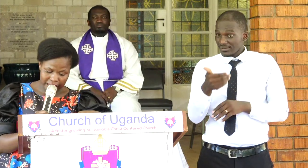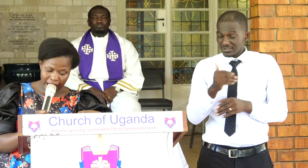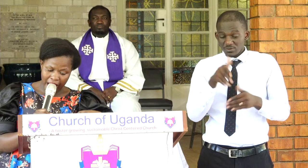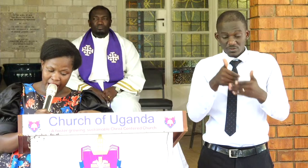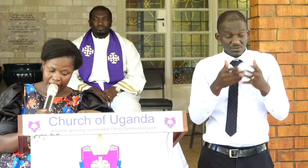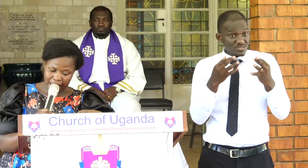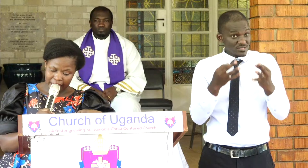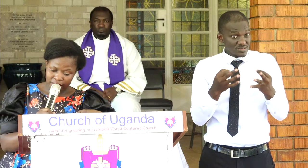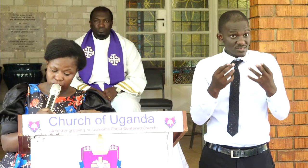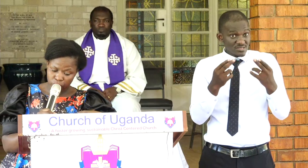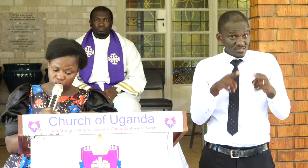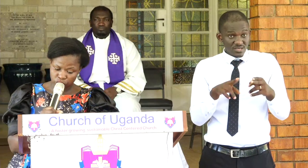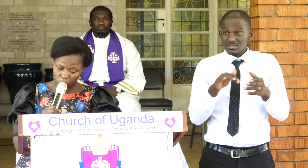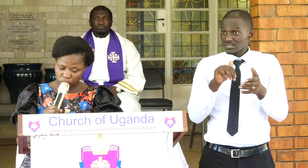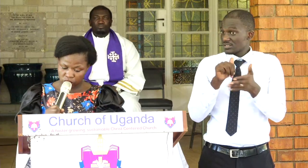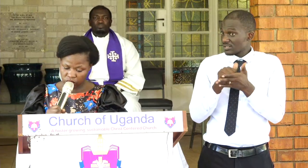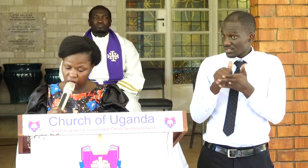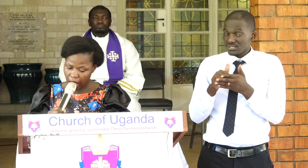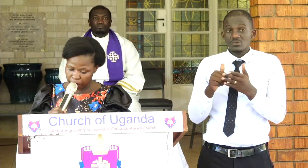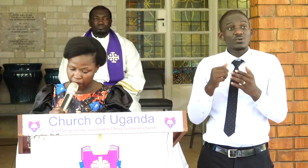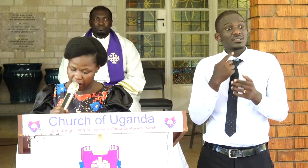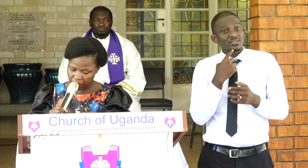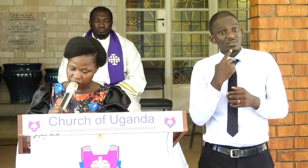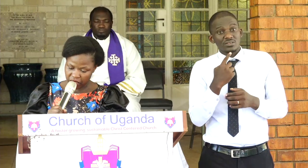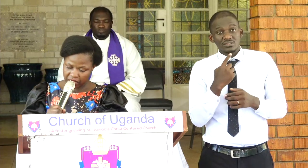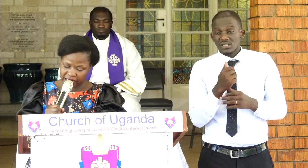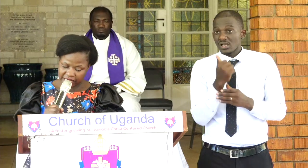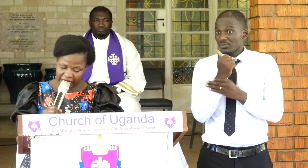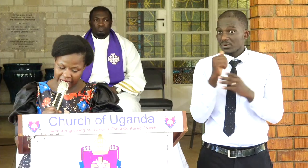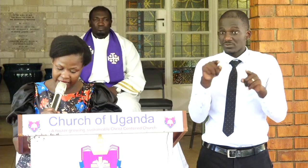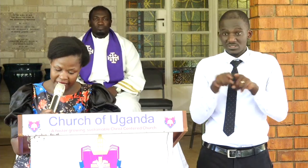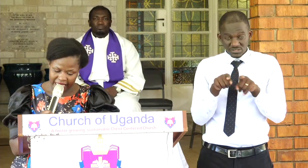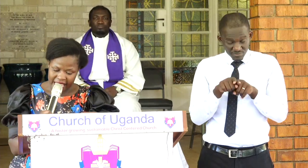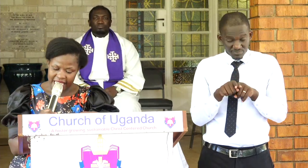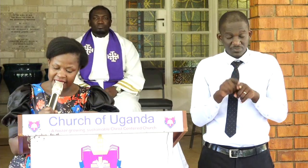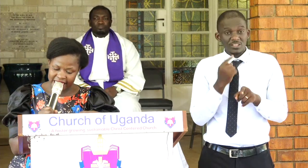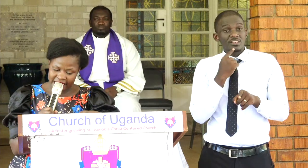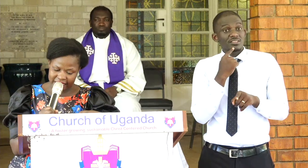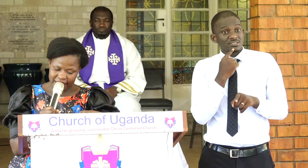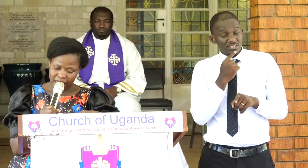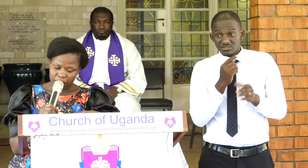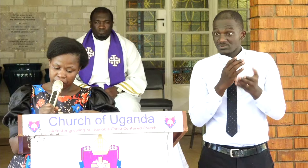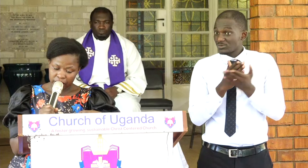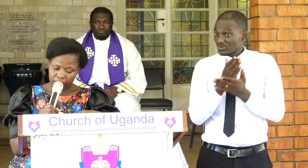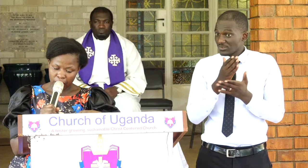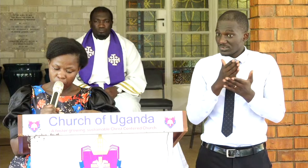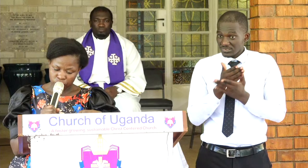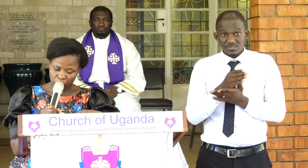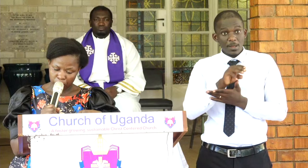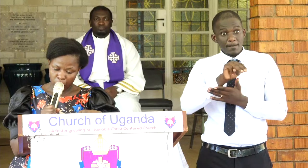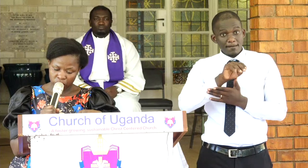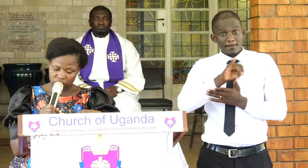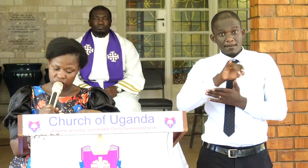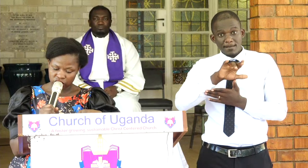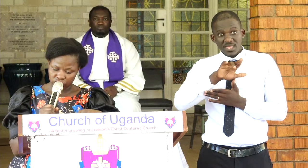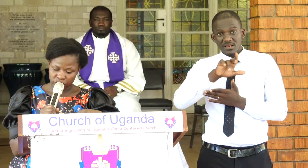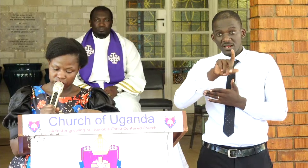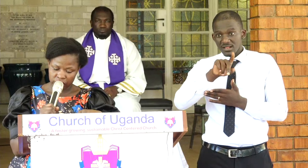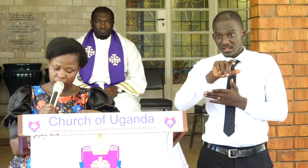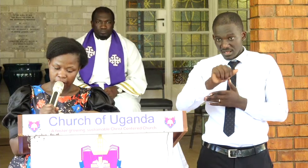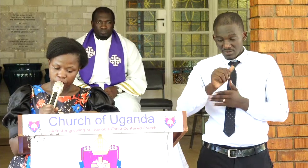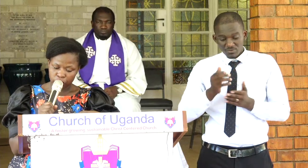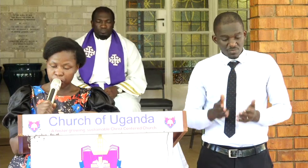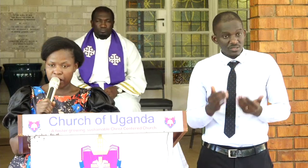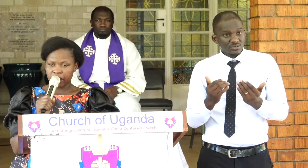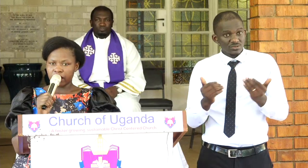things that it was told Abraham, saying, Indeed, Milcah also born